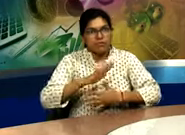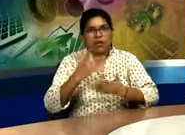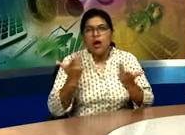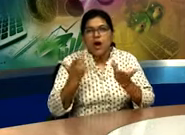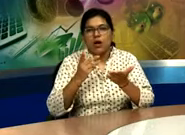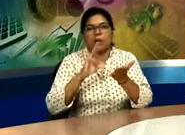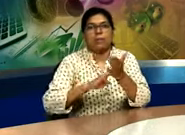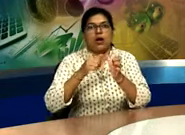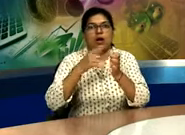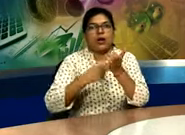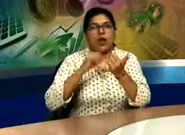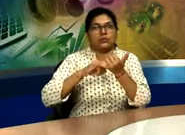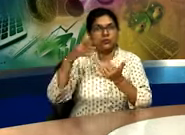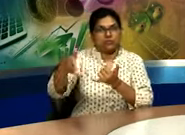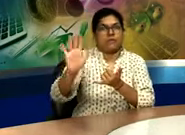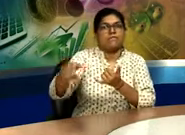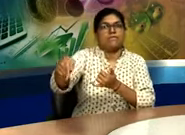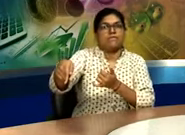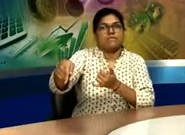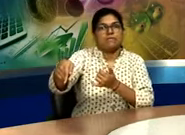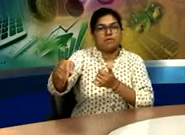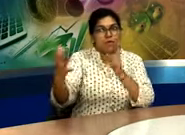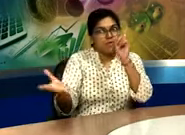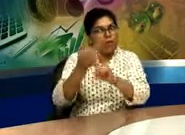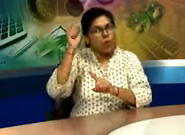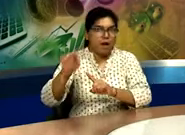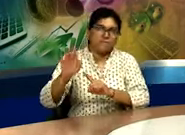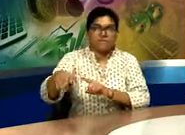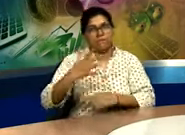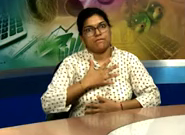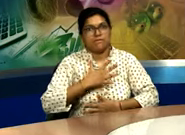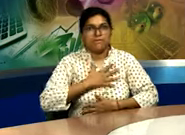believe that there exists a form of life.